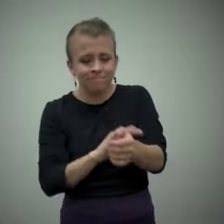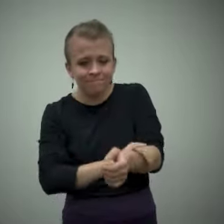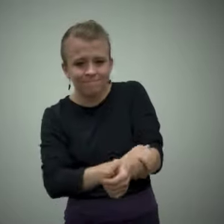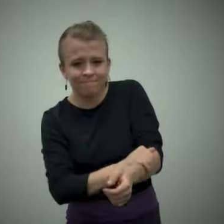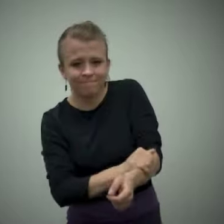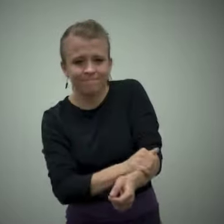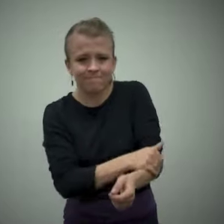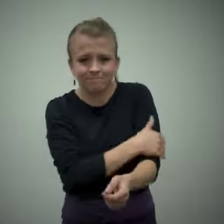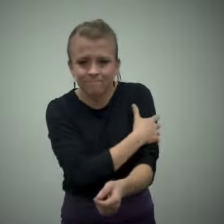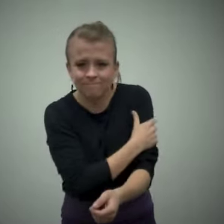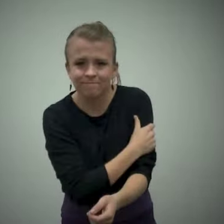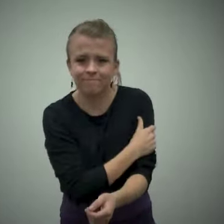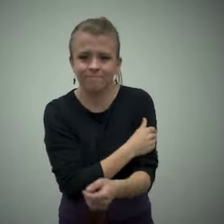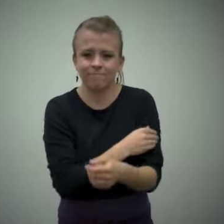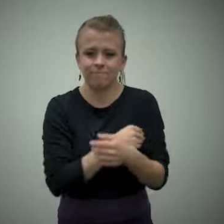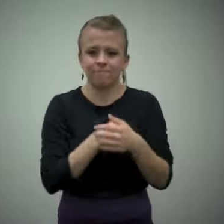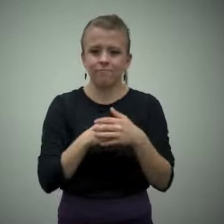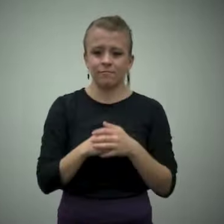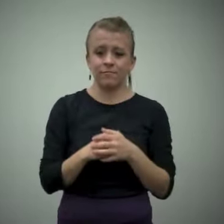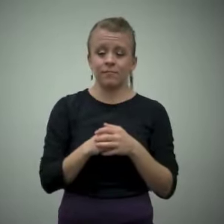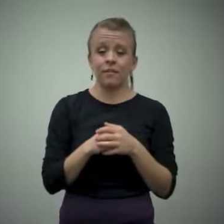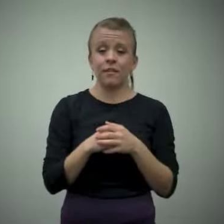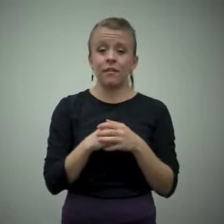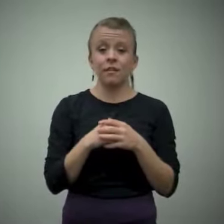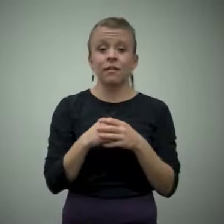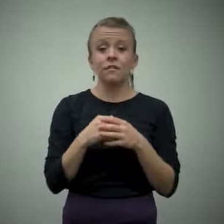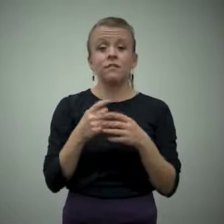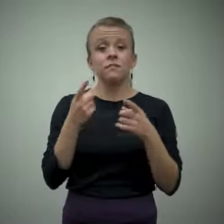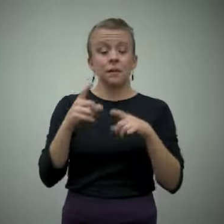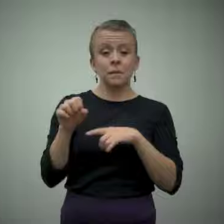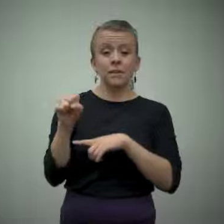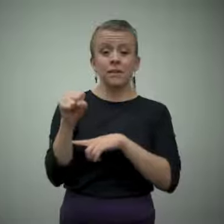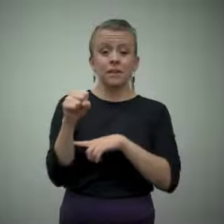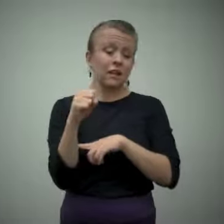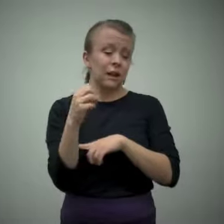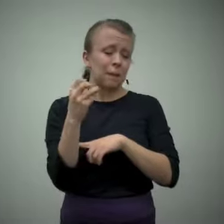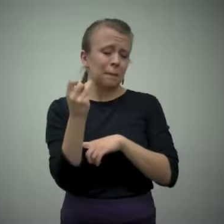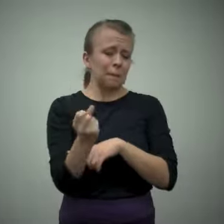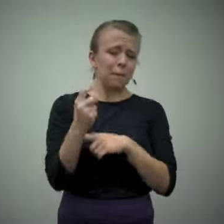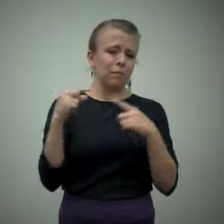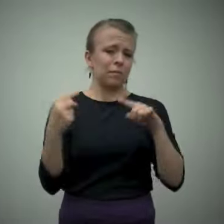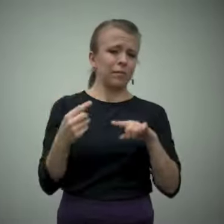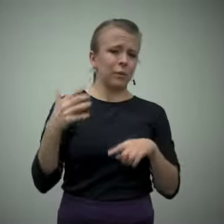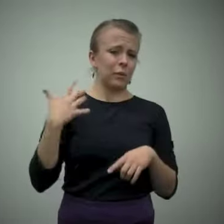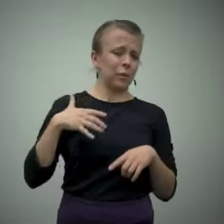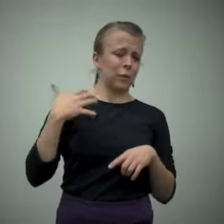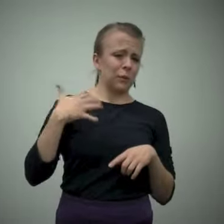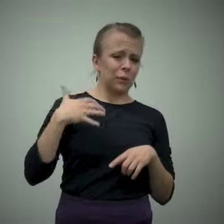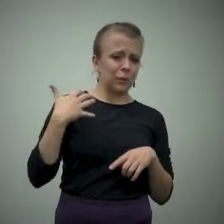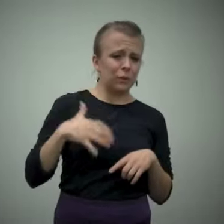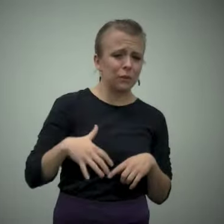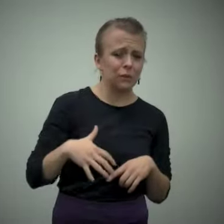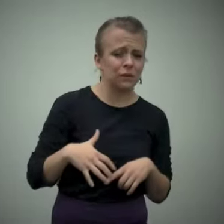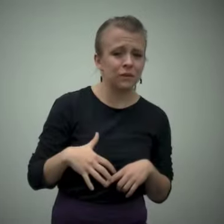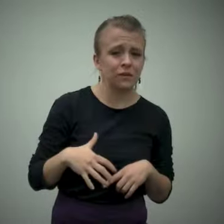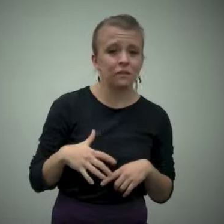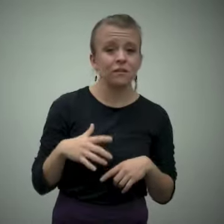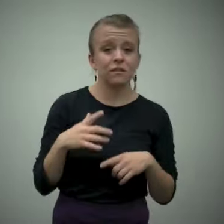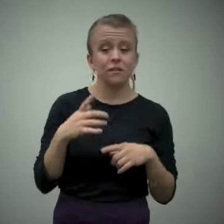Do I feel shooting pain when I turn my head? Do I feel shooting pain when I move